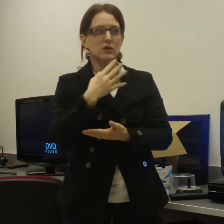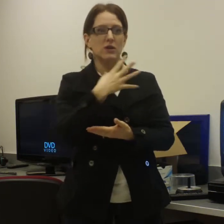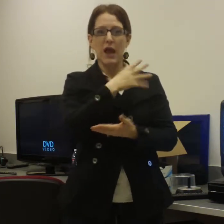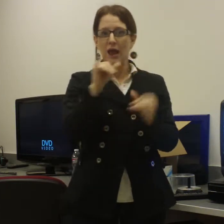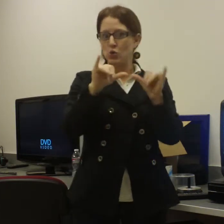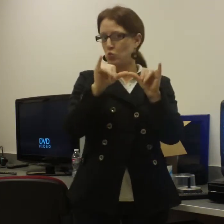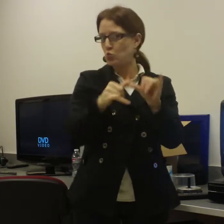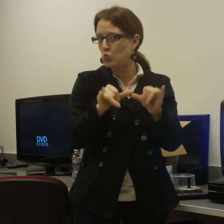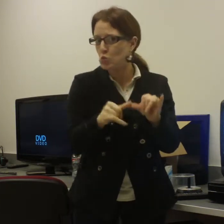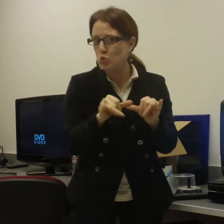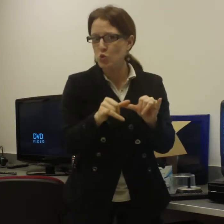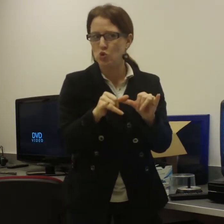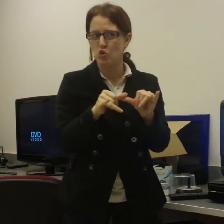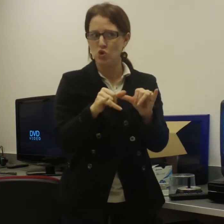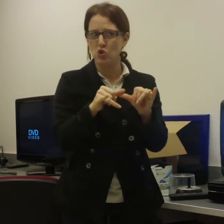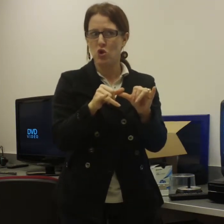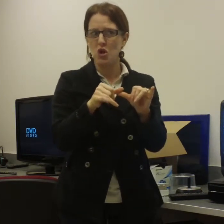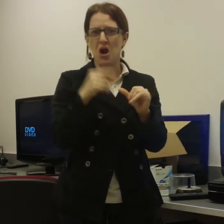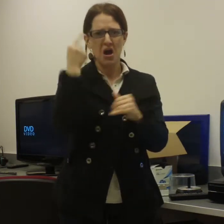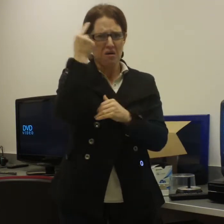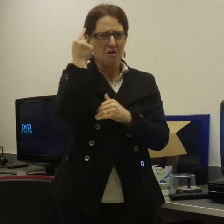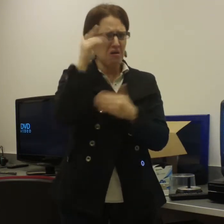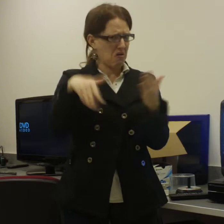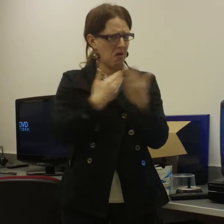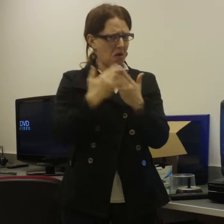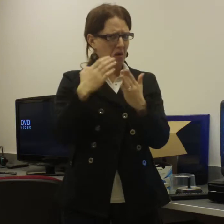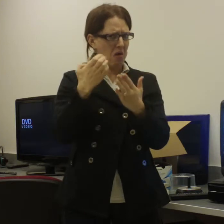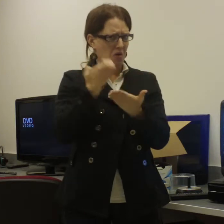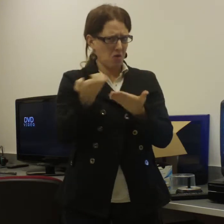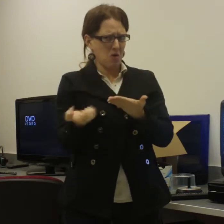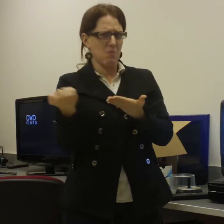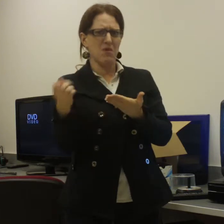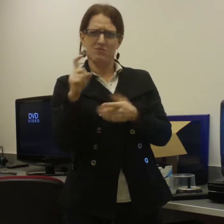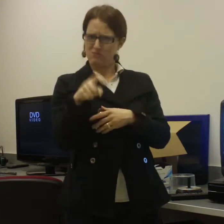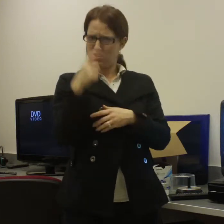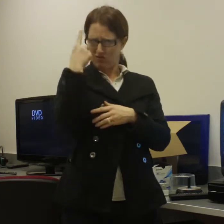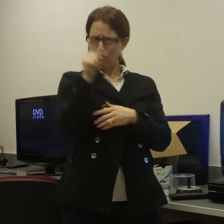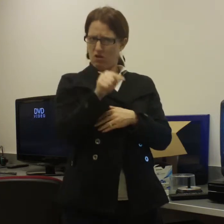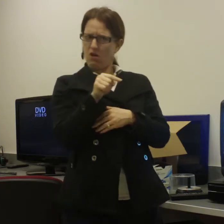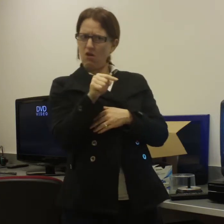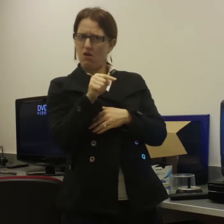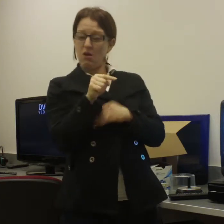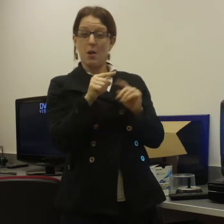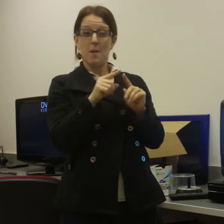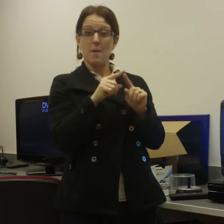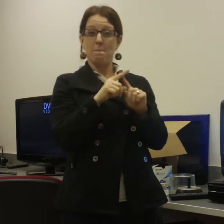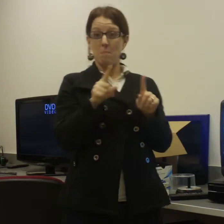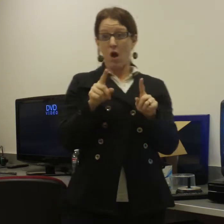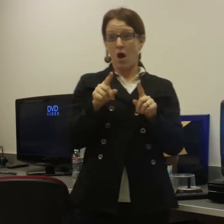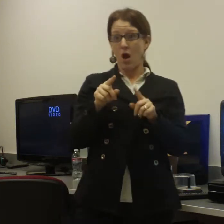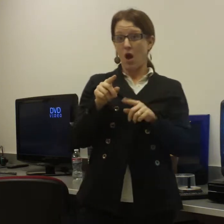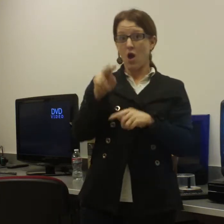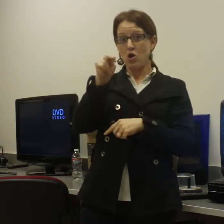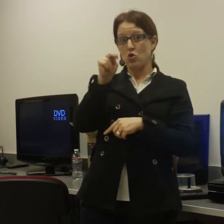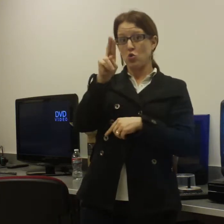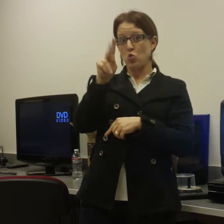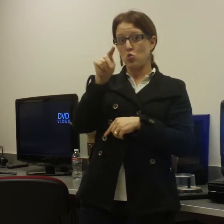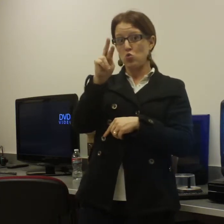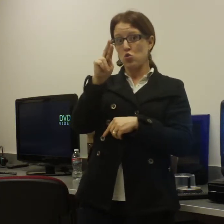think that was all the equipment needed for that one. So, but like the nutrient lab needed a lot more than that. It needed a lot more of the different chemicals